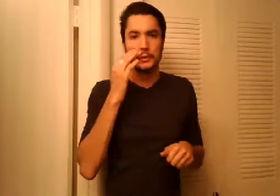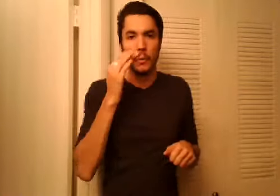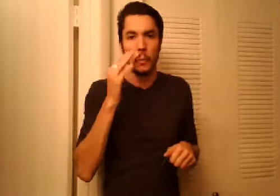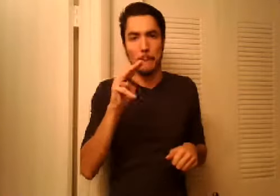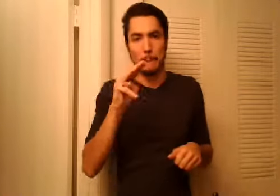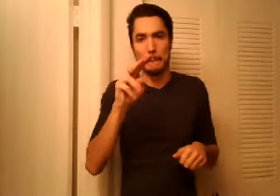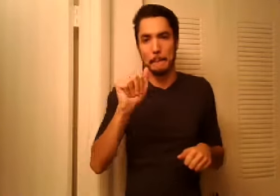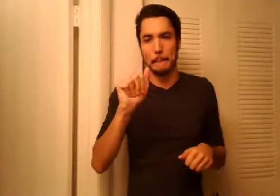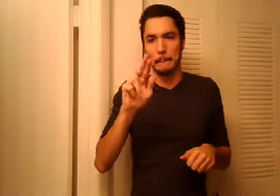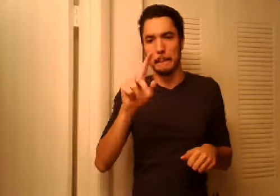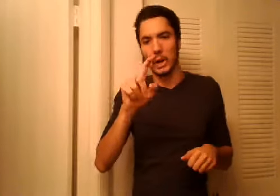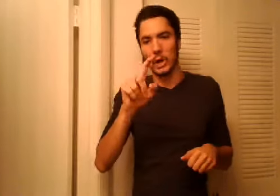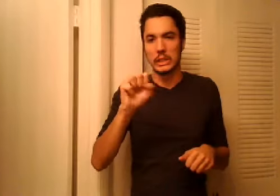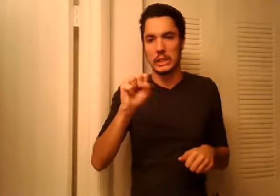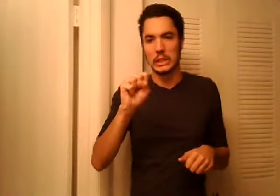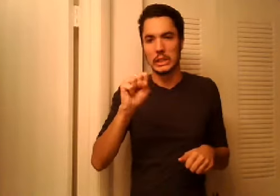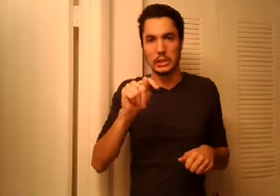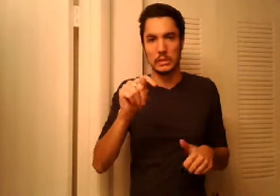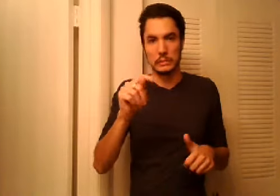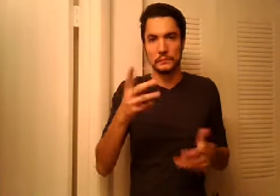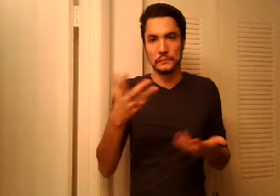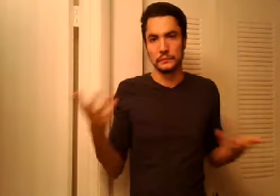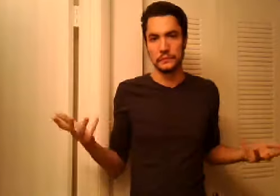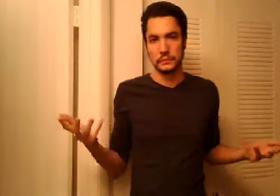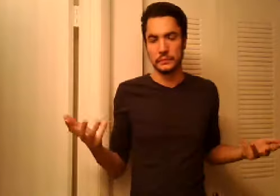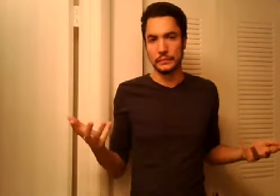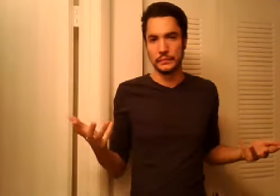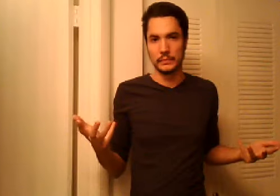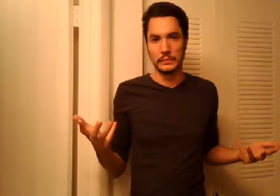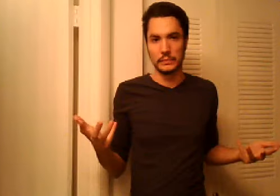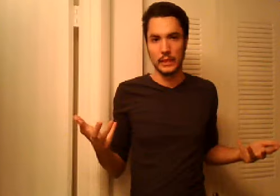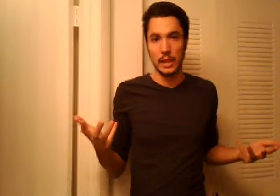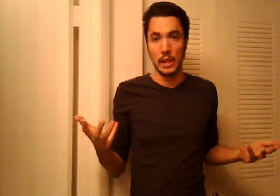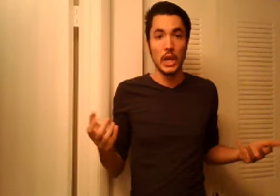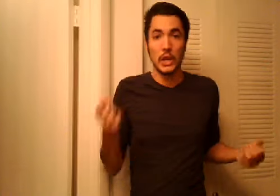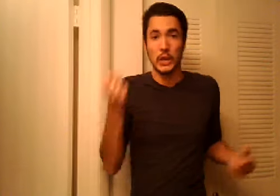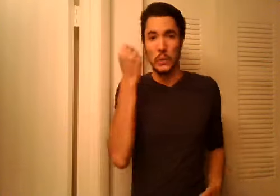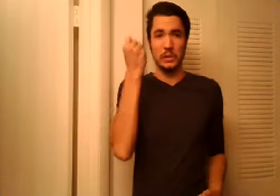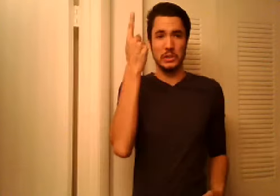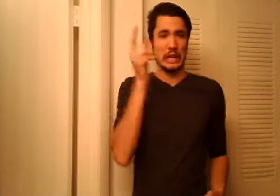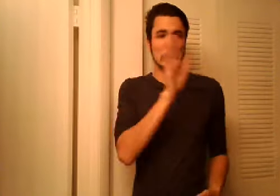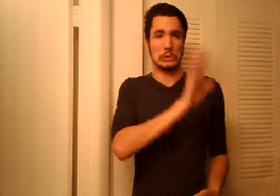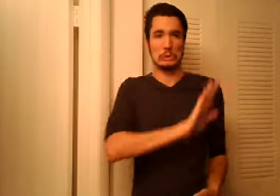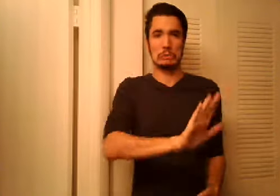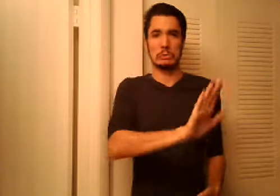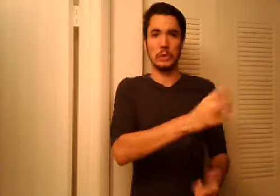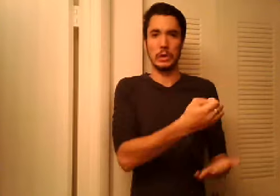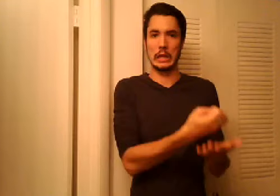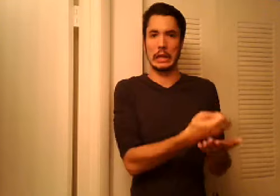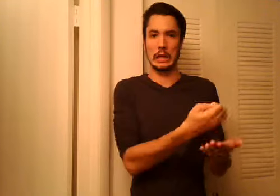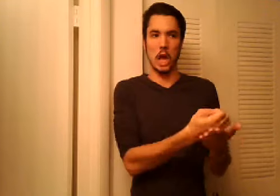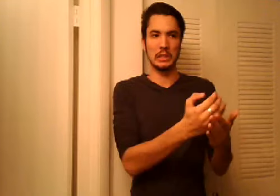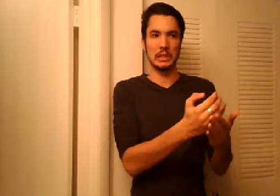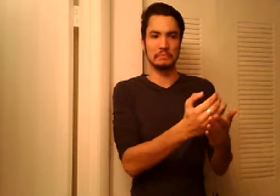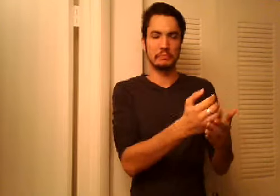You don't see what your real economic interests are. You don't objectively understand your position in the economic market. Right? And so, in